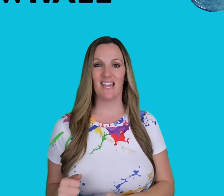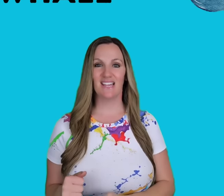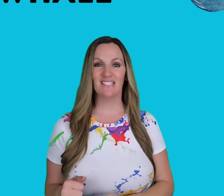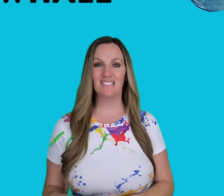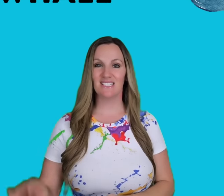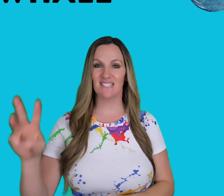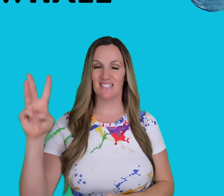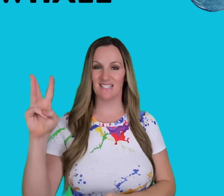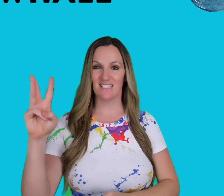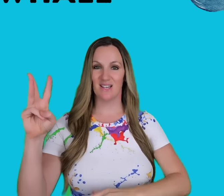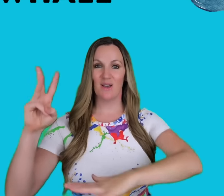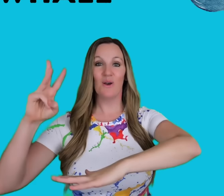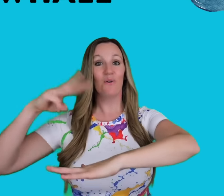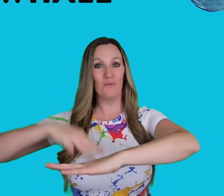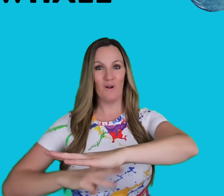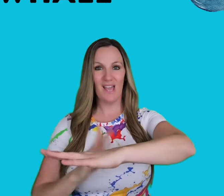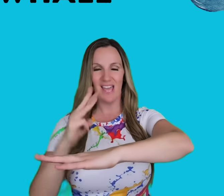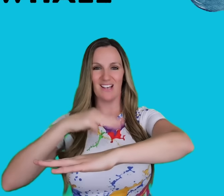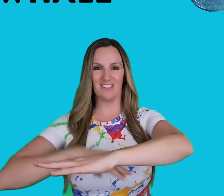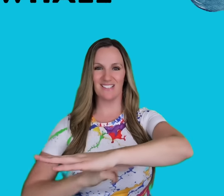and whale.